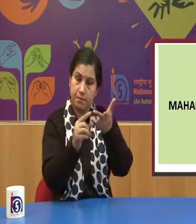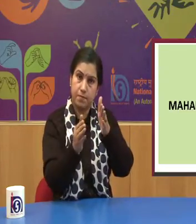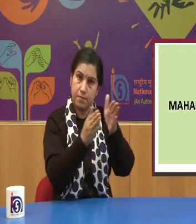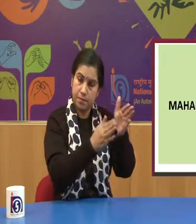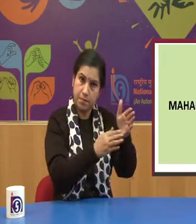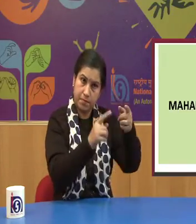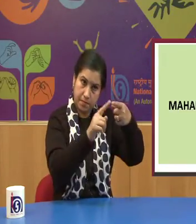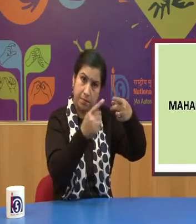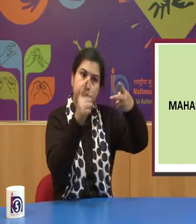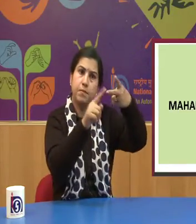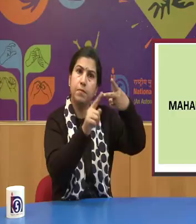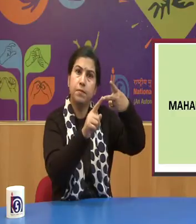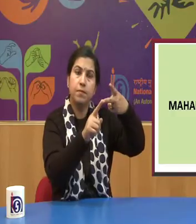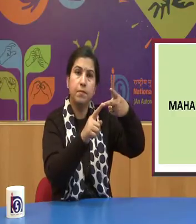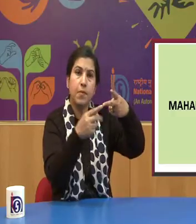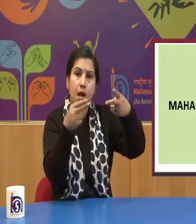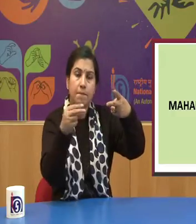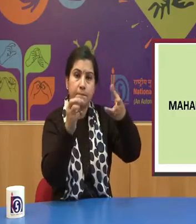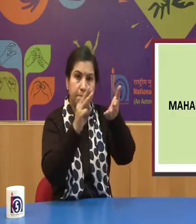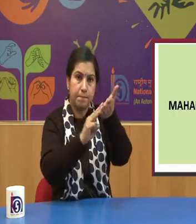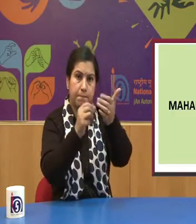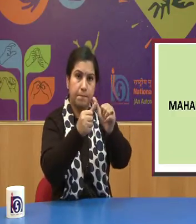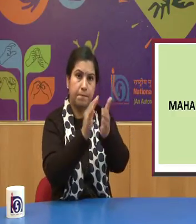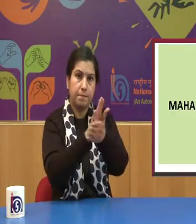The second name was Mehelwari.